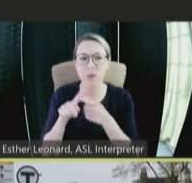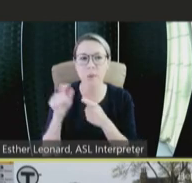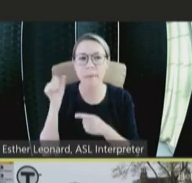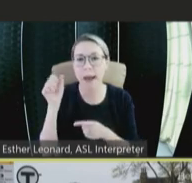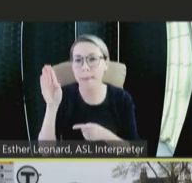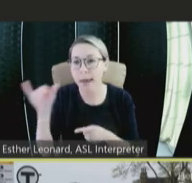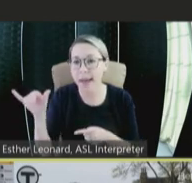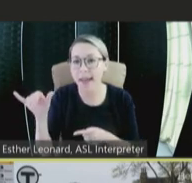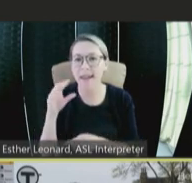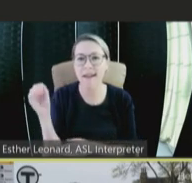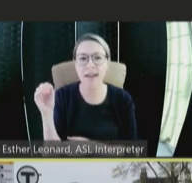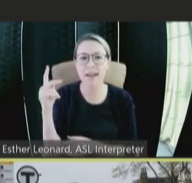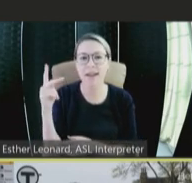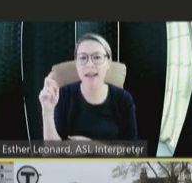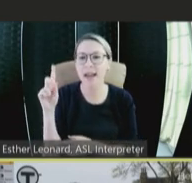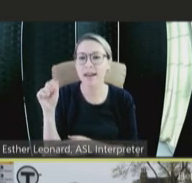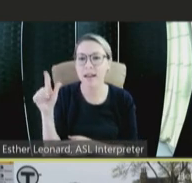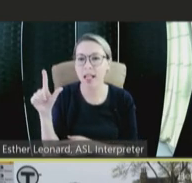Kendall Square.